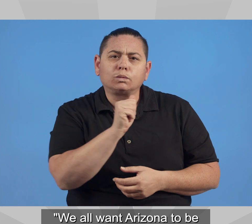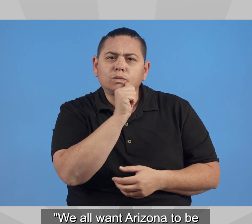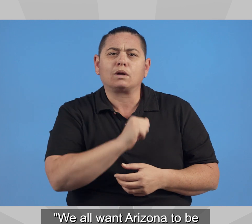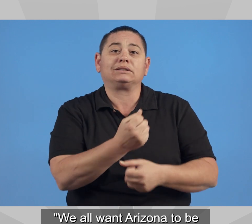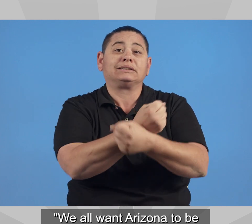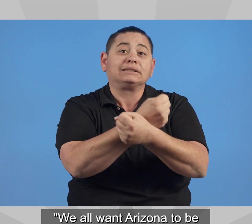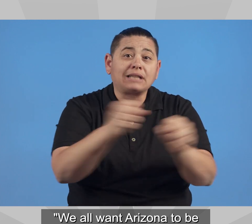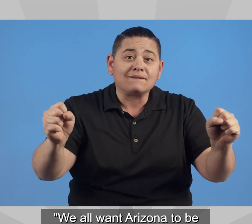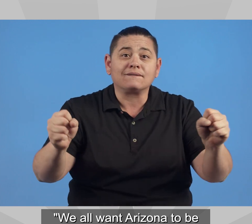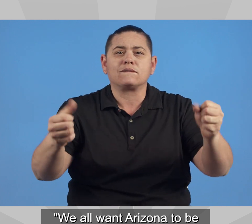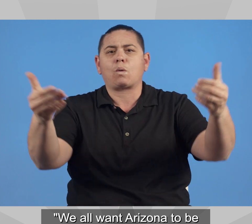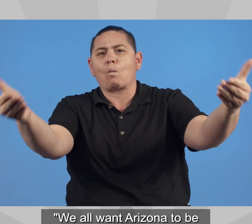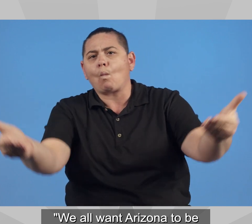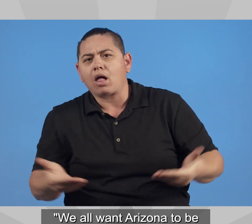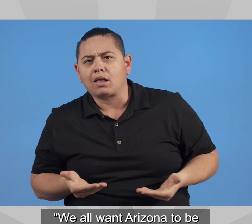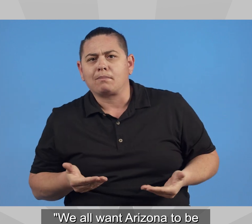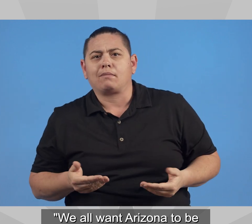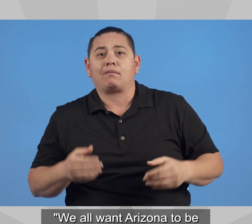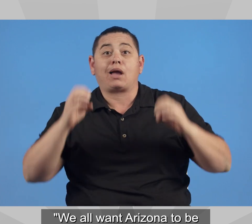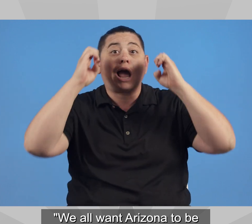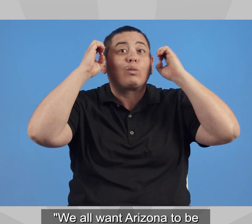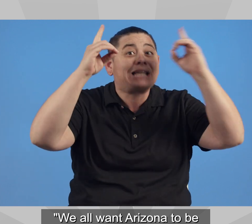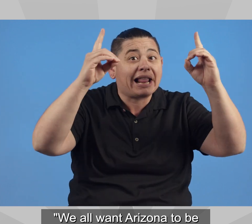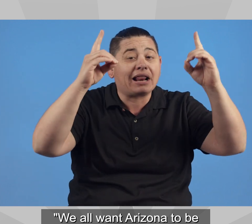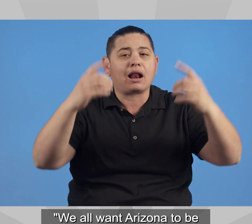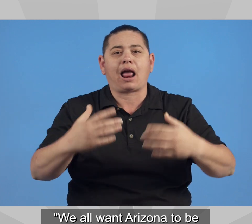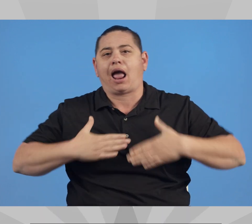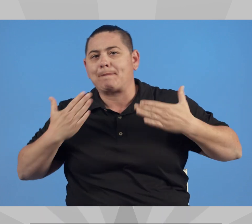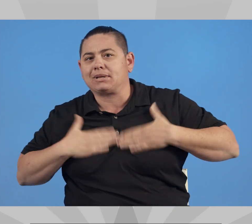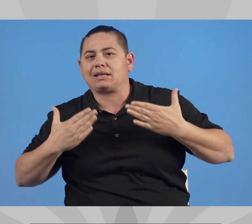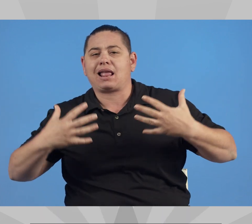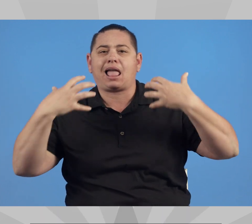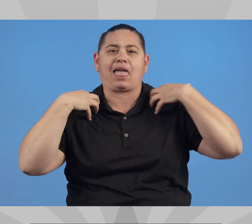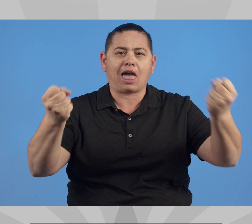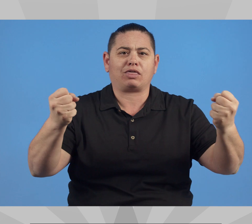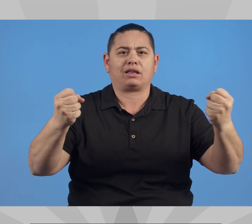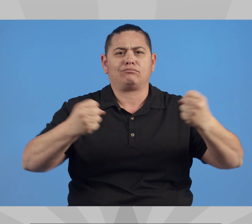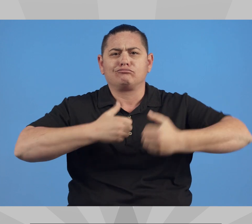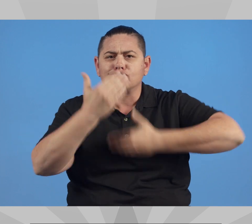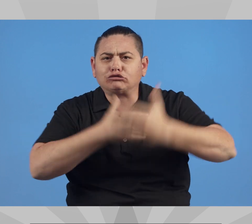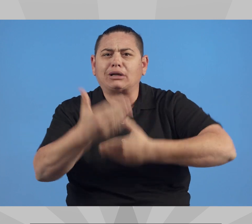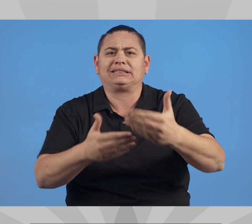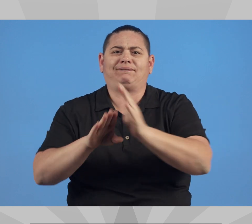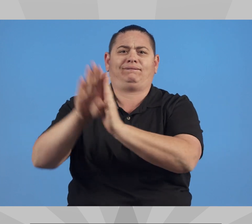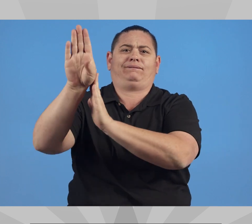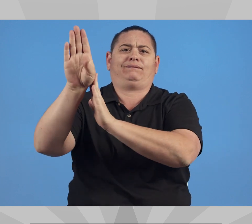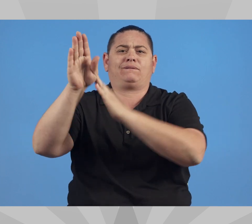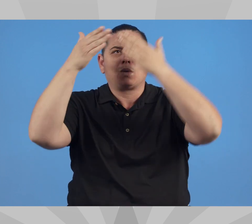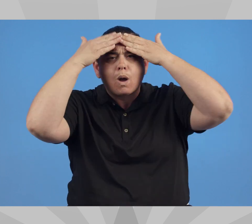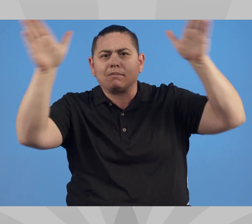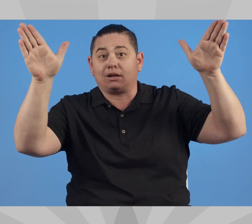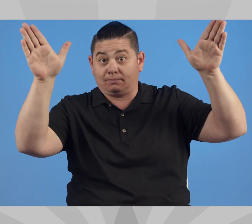We all want Arizona to be a safe, welcoming, educated, happy, healthy, progressive